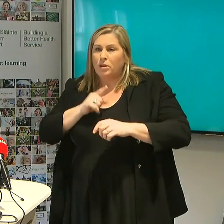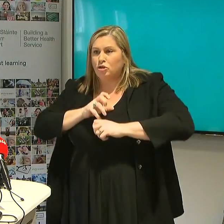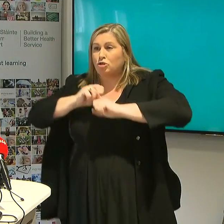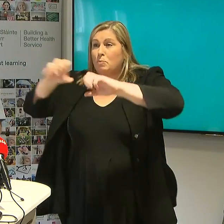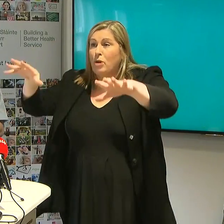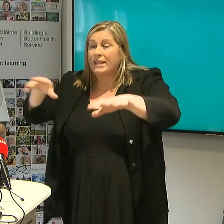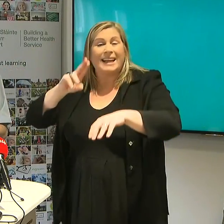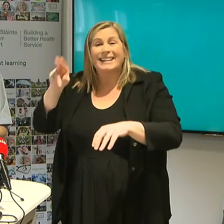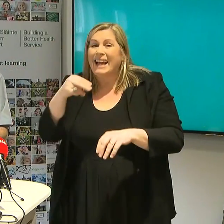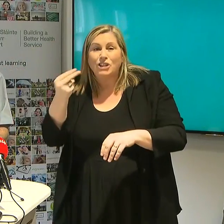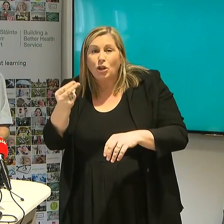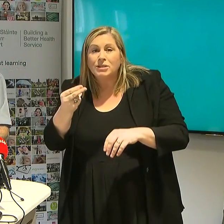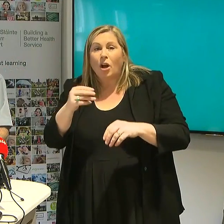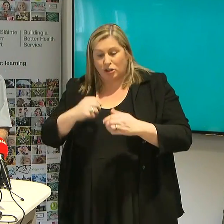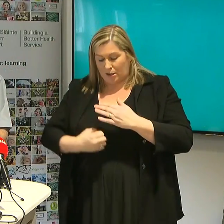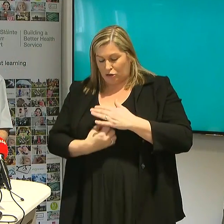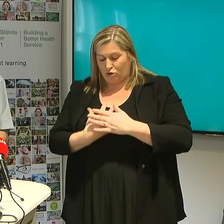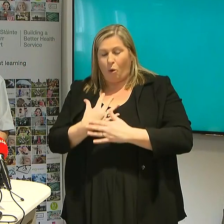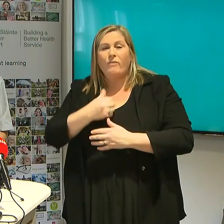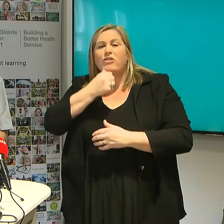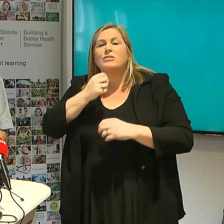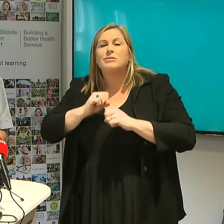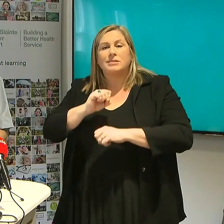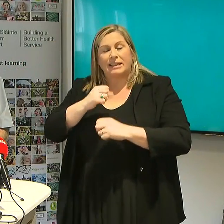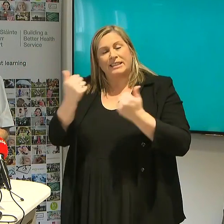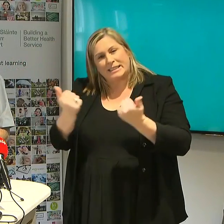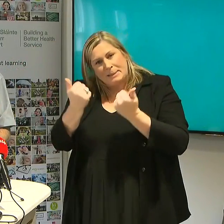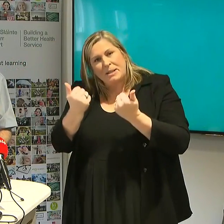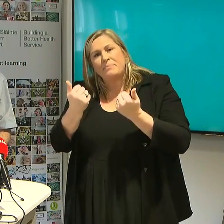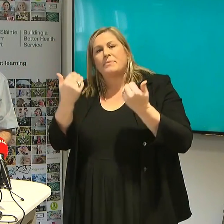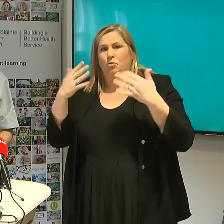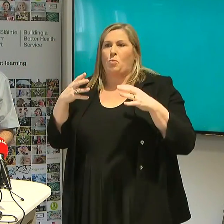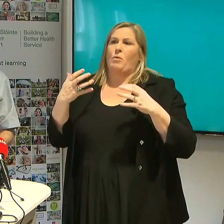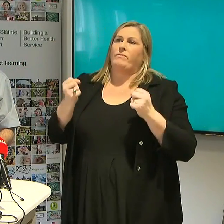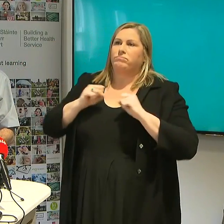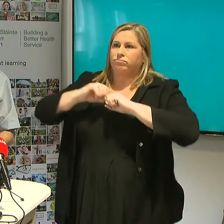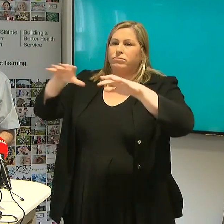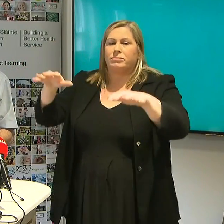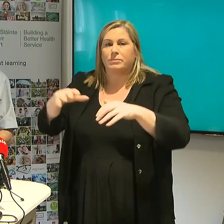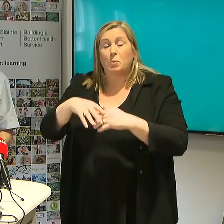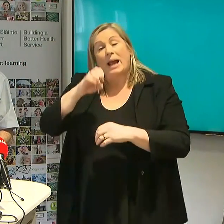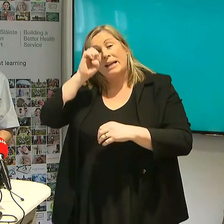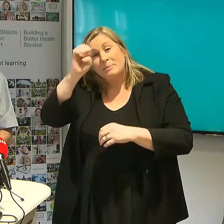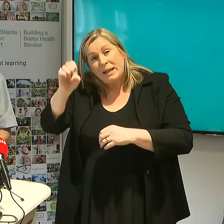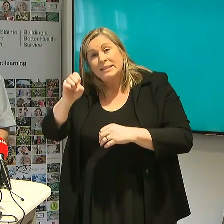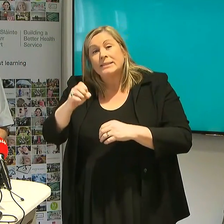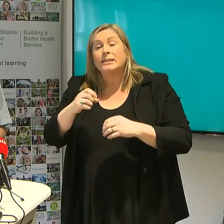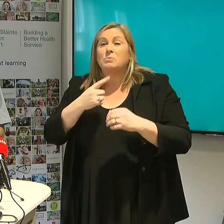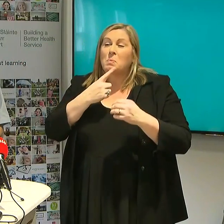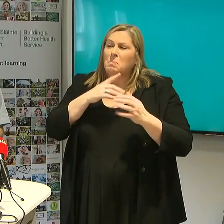So we expect that if we have 100 contacts, for the sake of round number, we expect that most of those 100 people are actually not